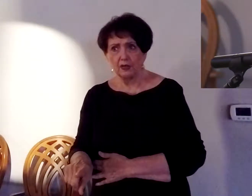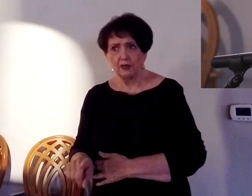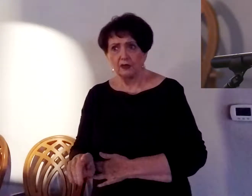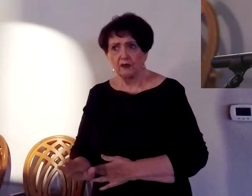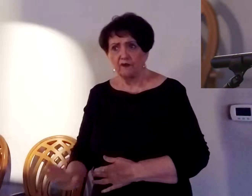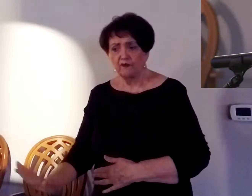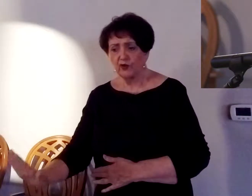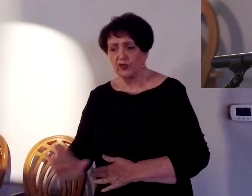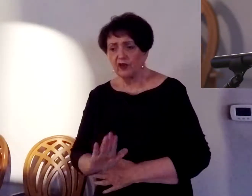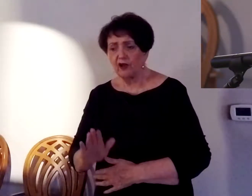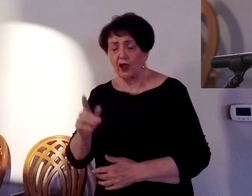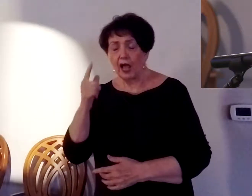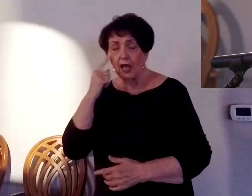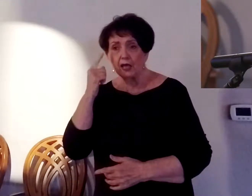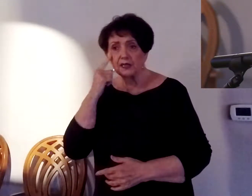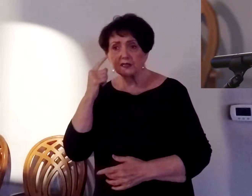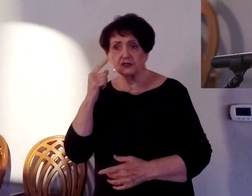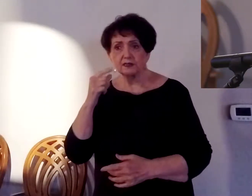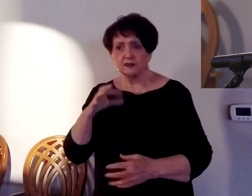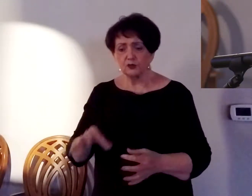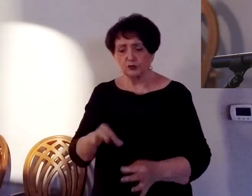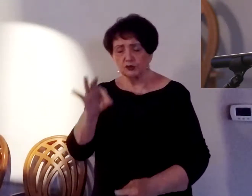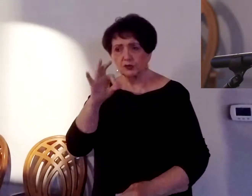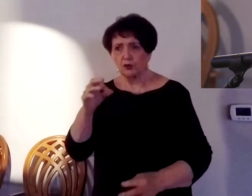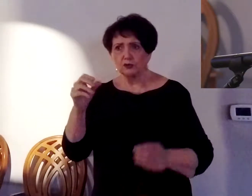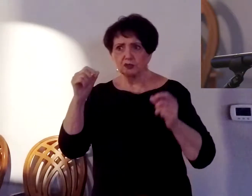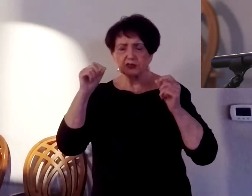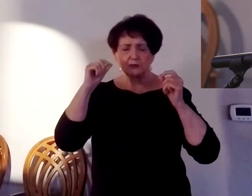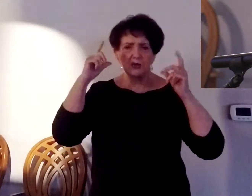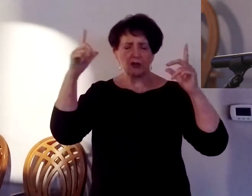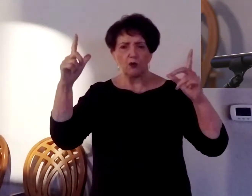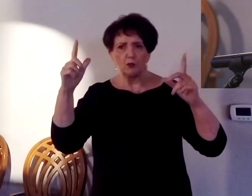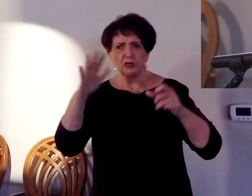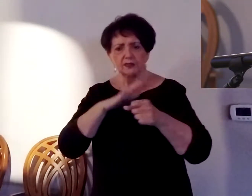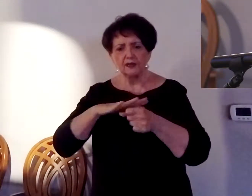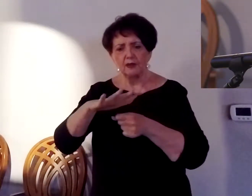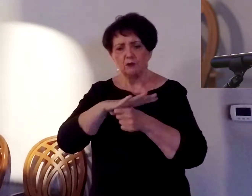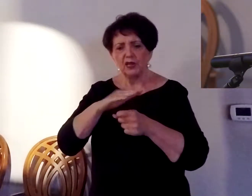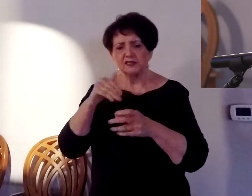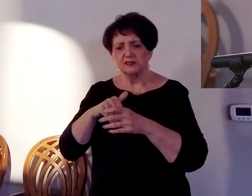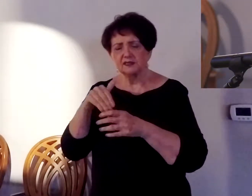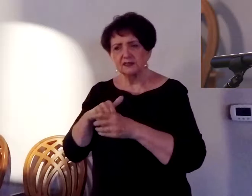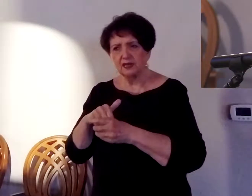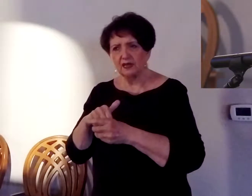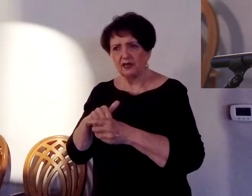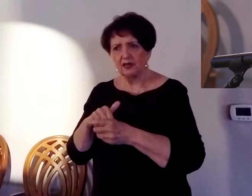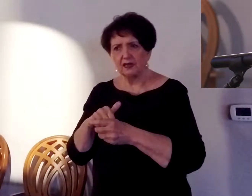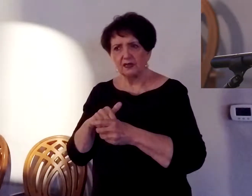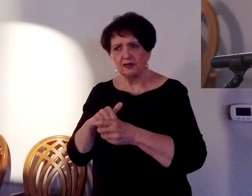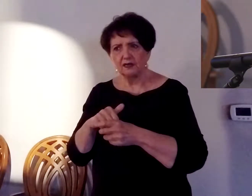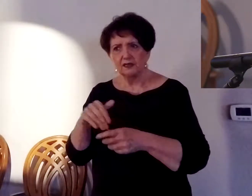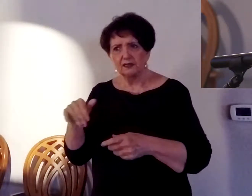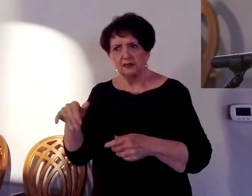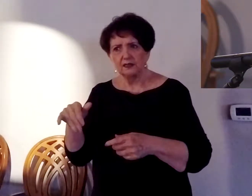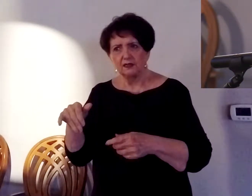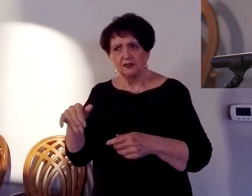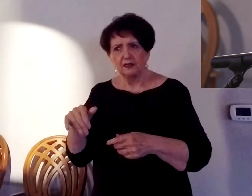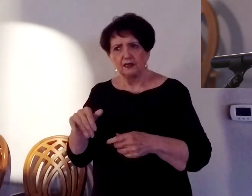eyes and souls to be open to that place within themselves, as well as our